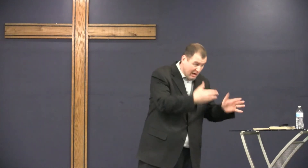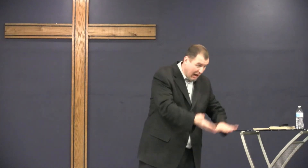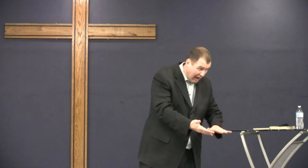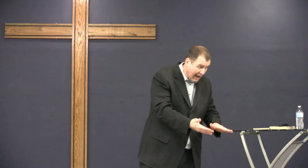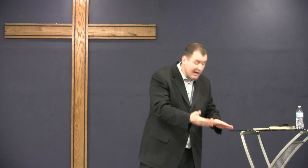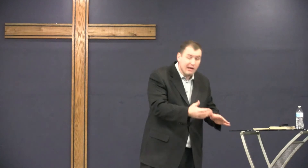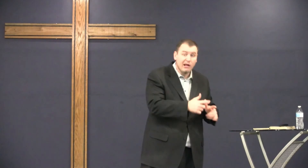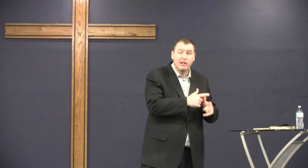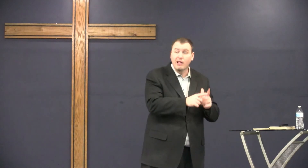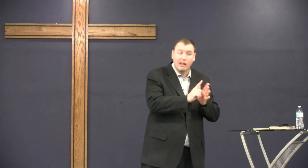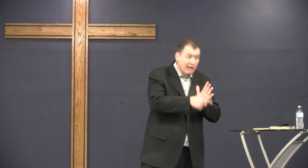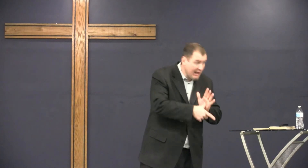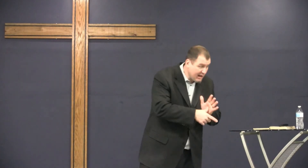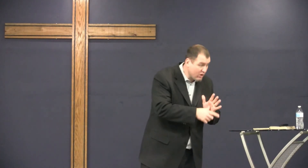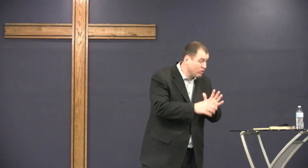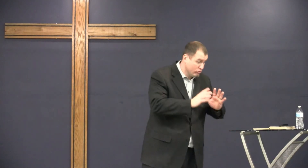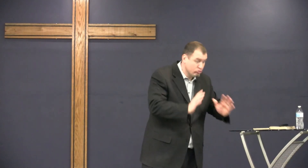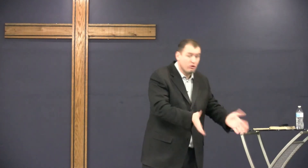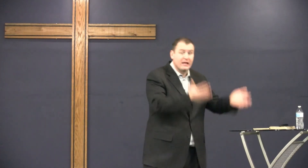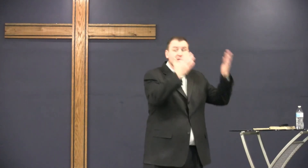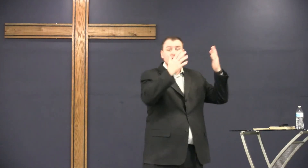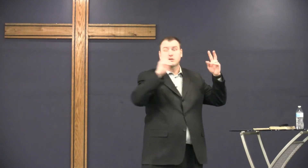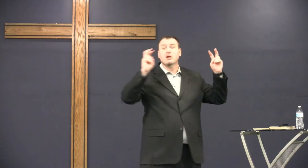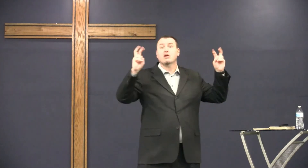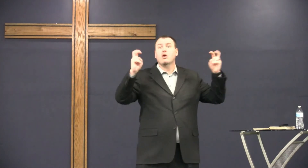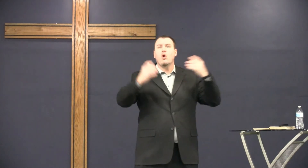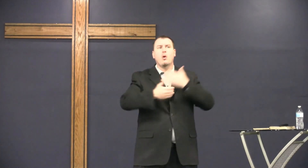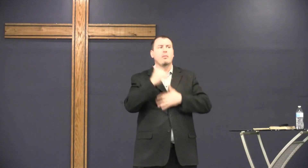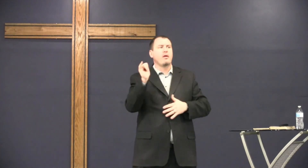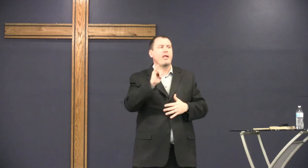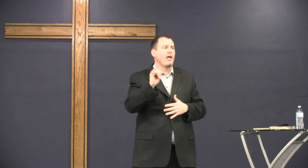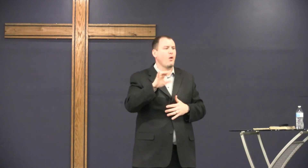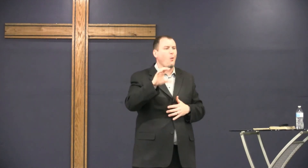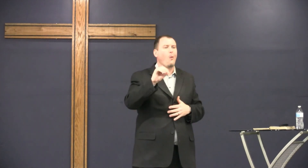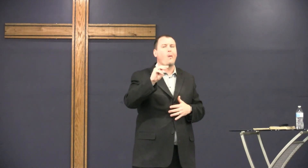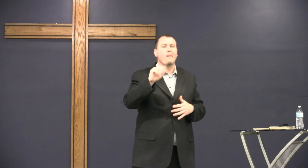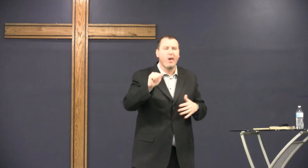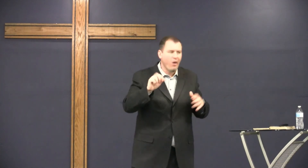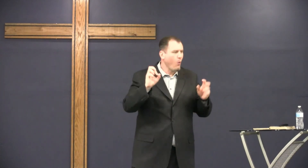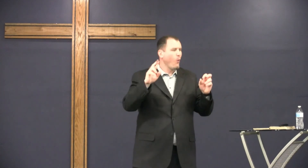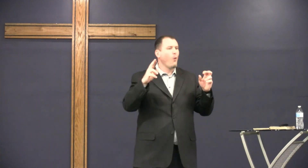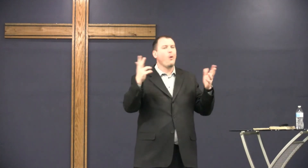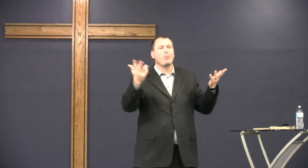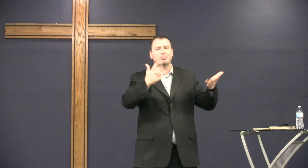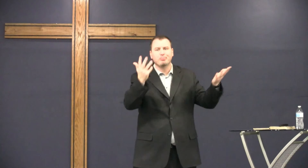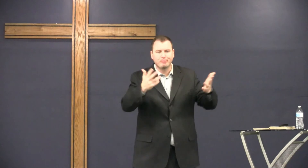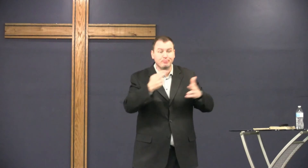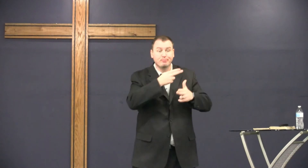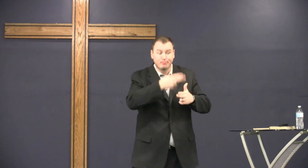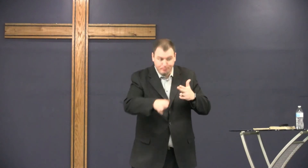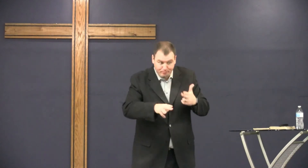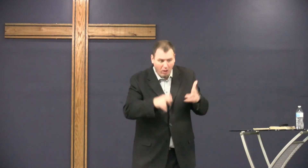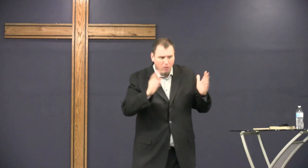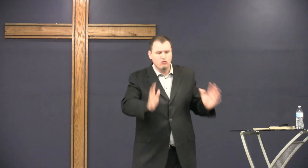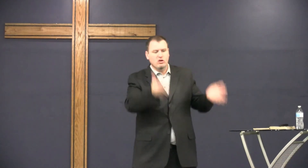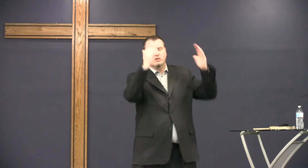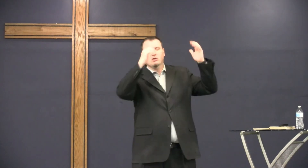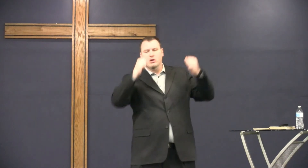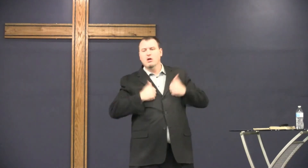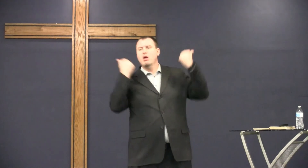guys who had died and then later they were raised almost like maybe they were in a coma or something. It was